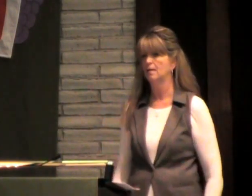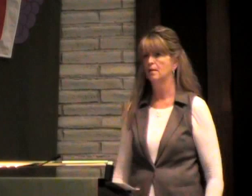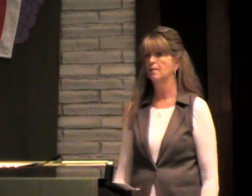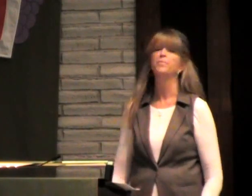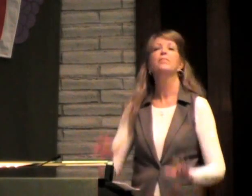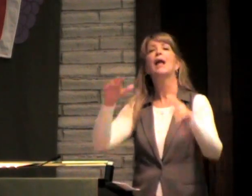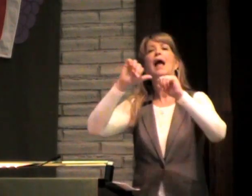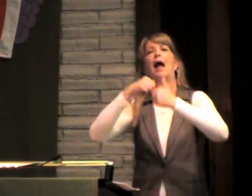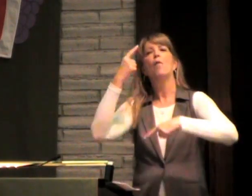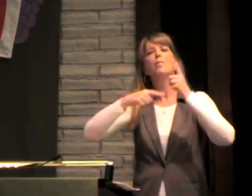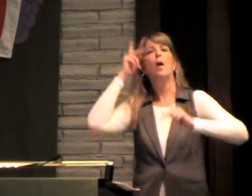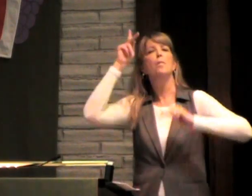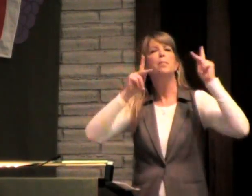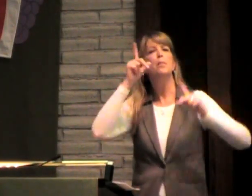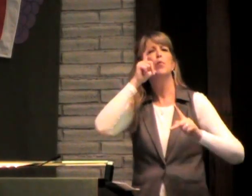and stress can cause anxiety.